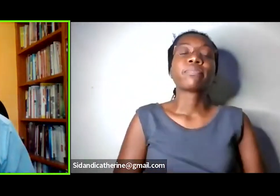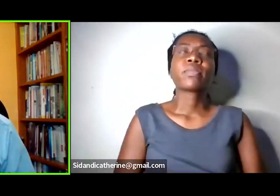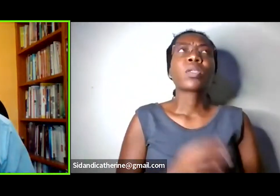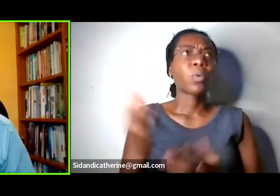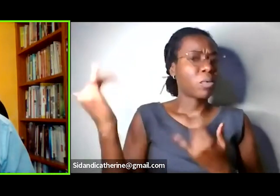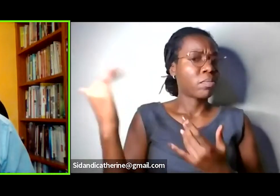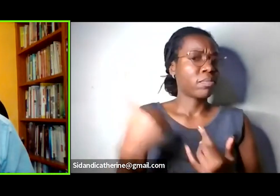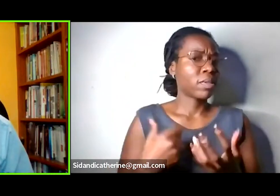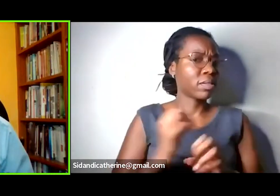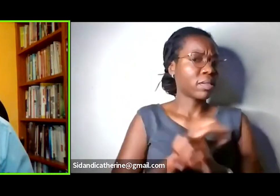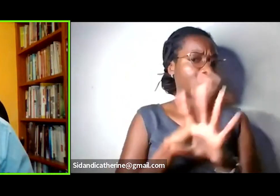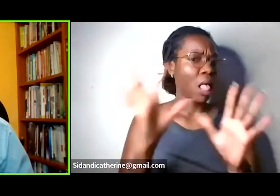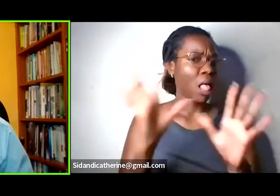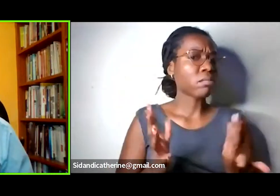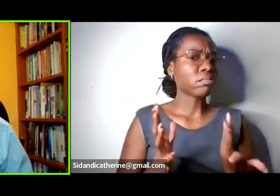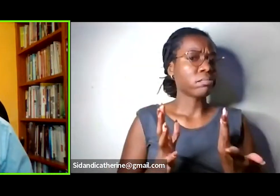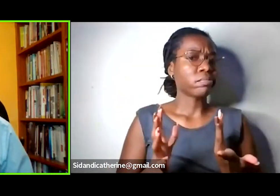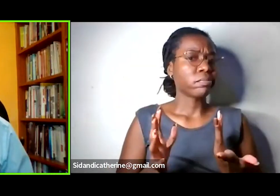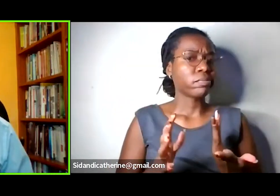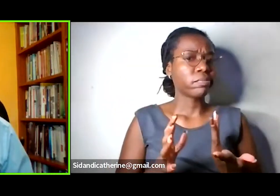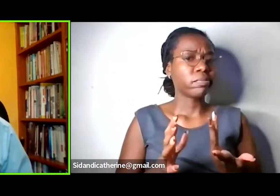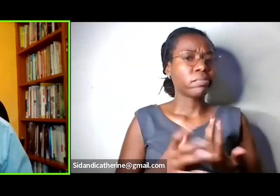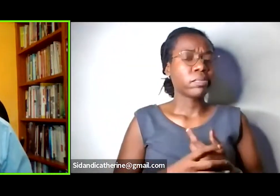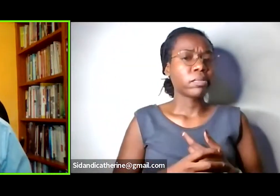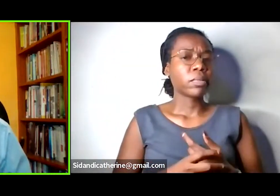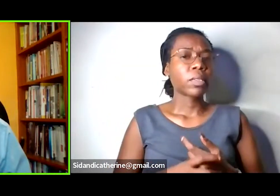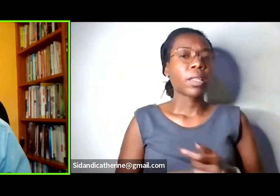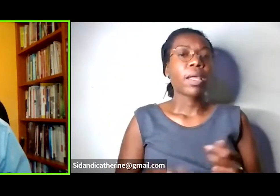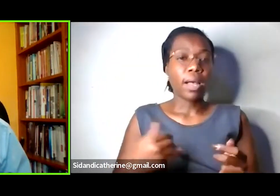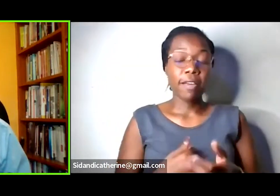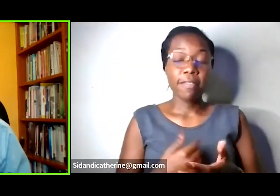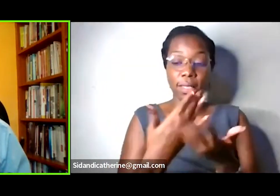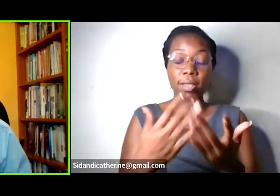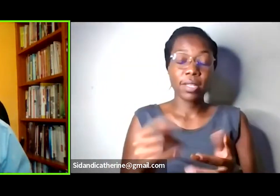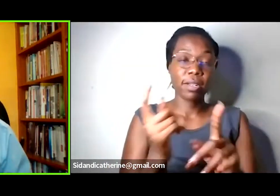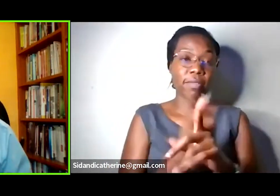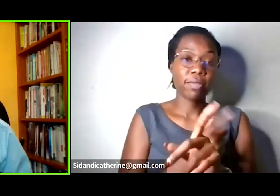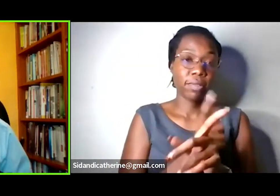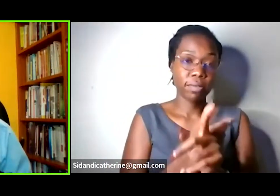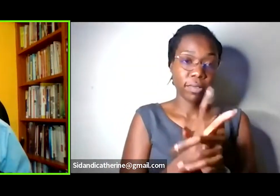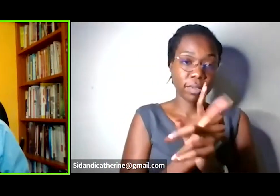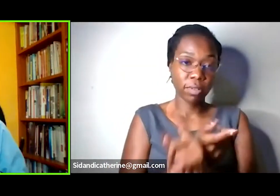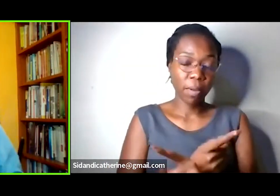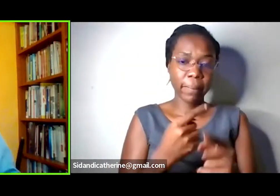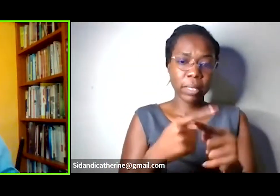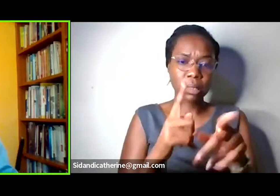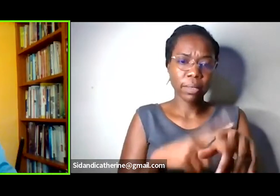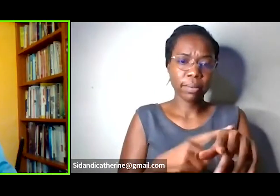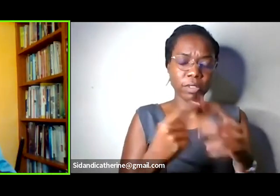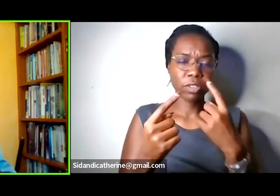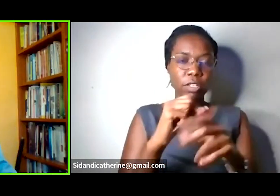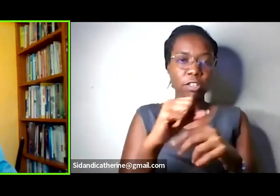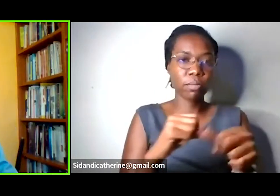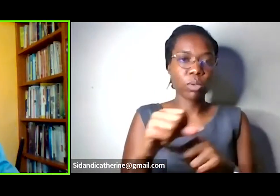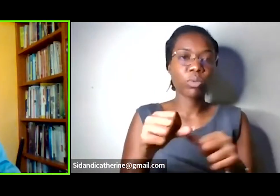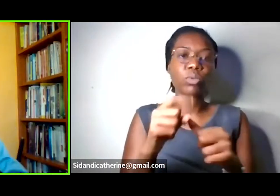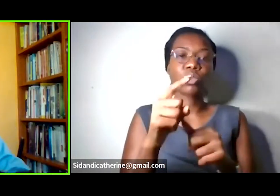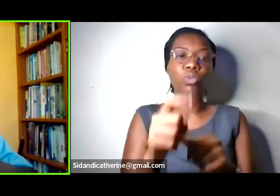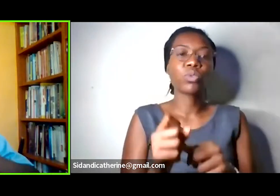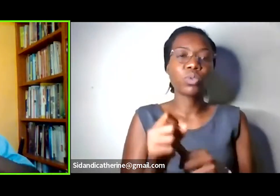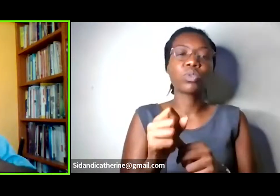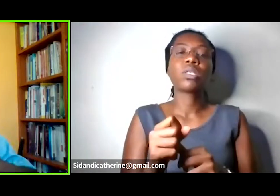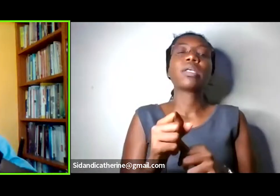Richie. 6 things that your customer is saying in terms of cracking the code. Speak to me, educate